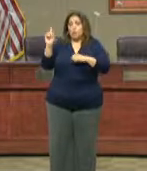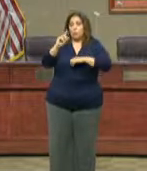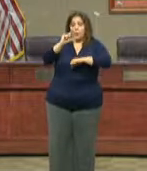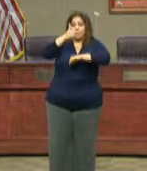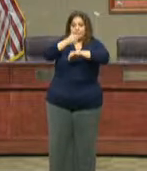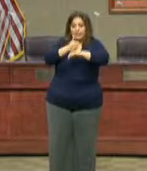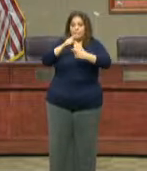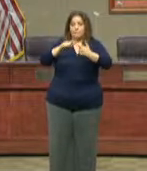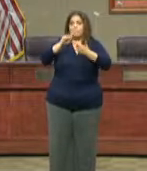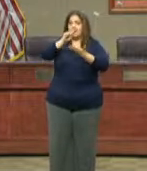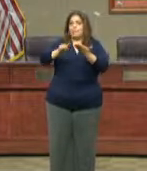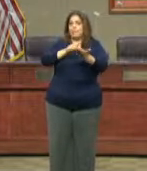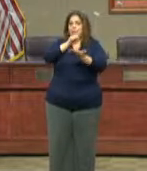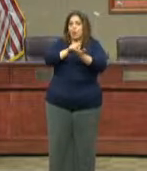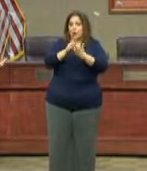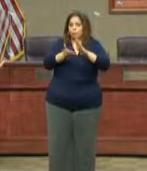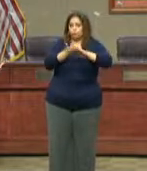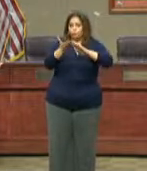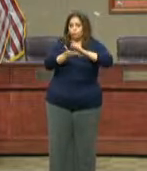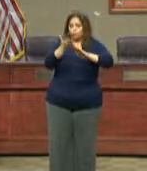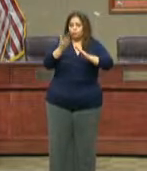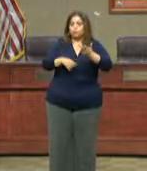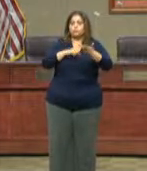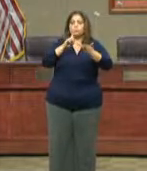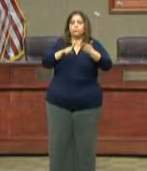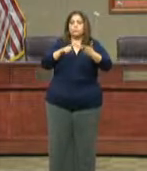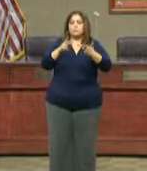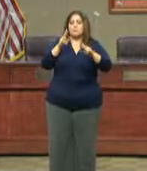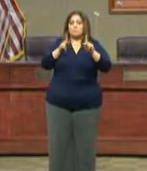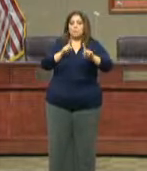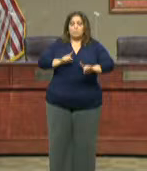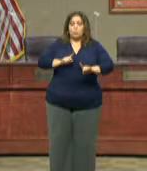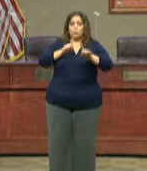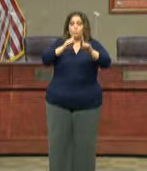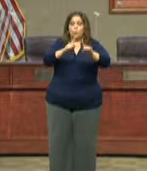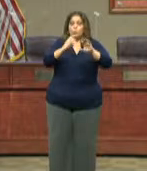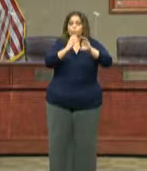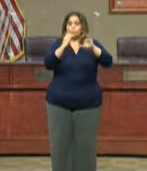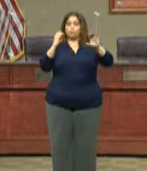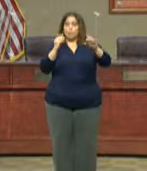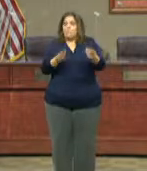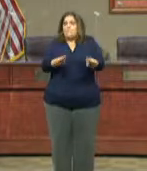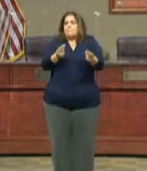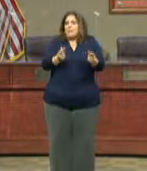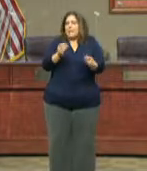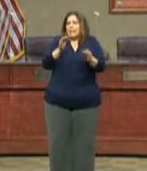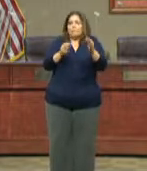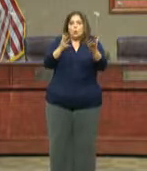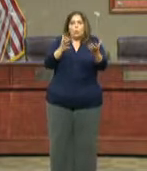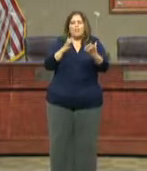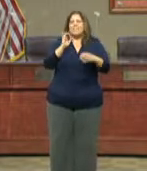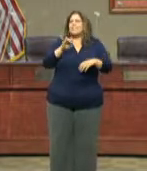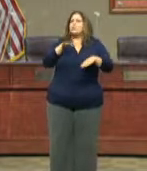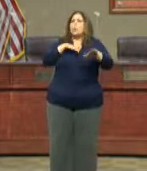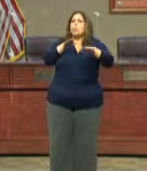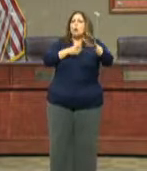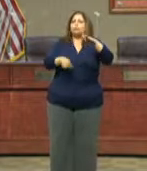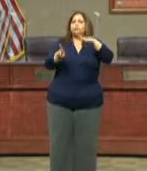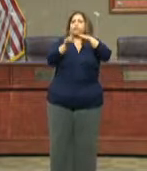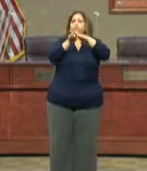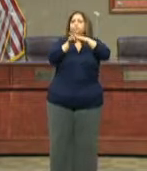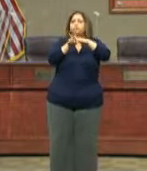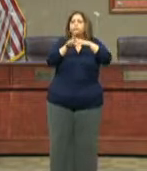operate, and people could go to the trailer immediately if they want. This is a walkthrough